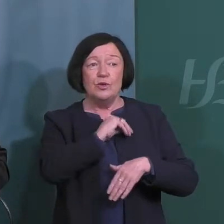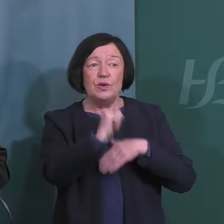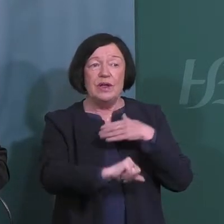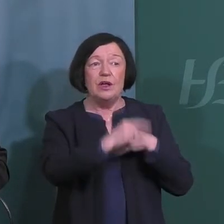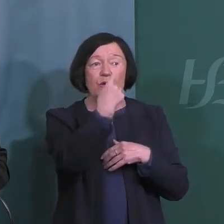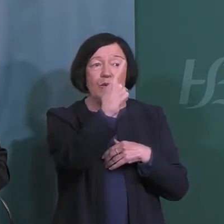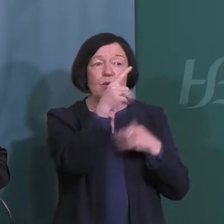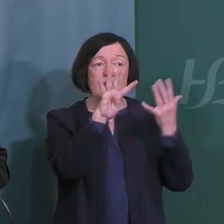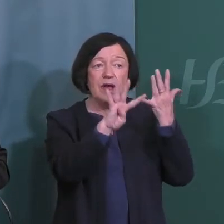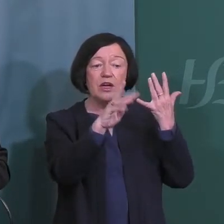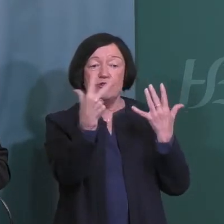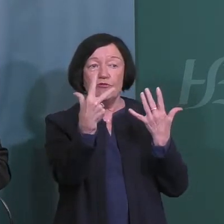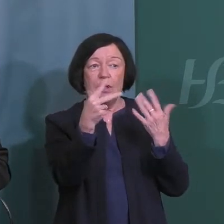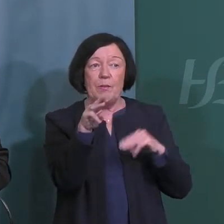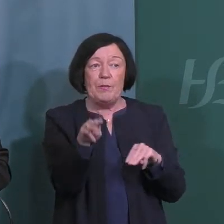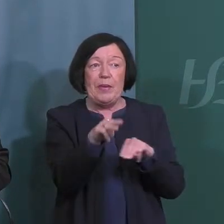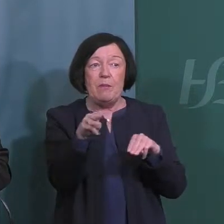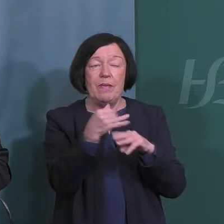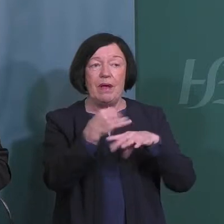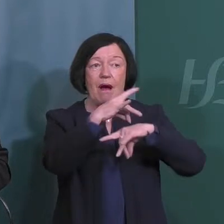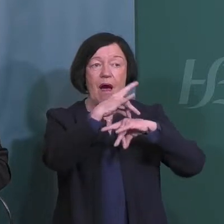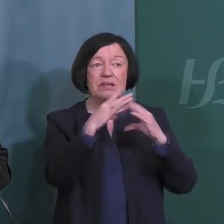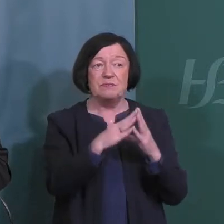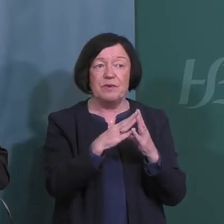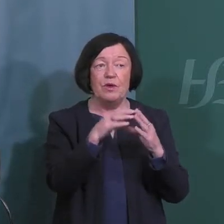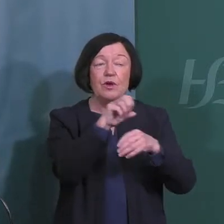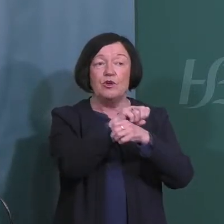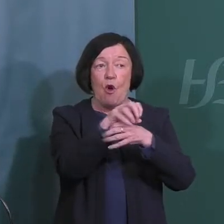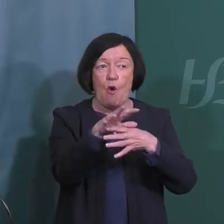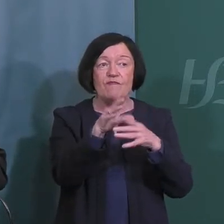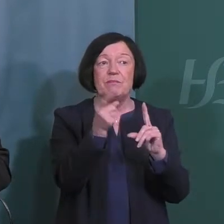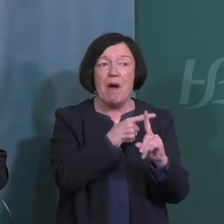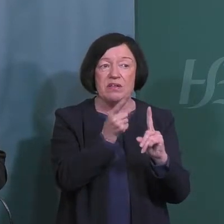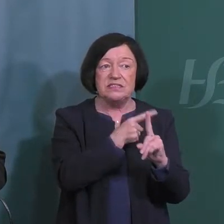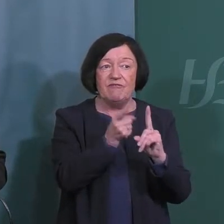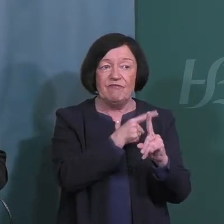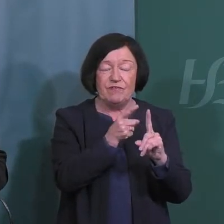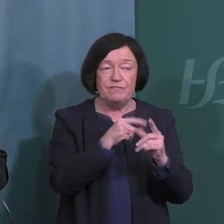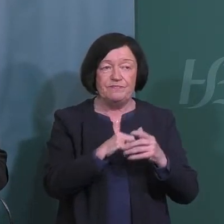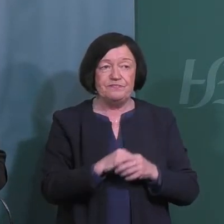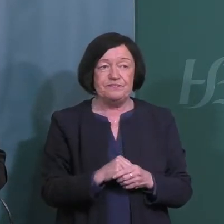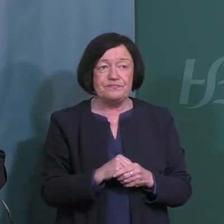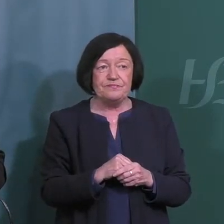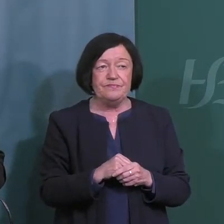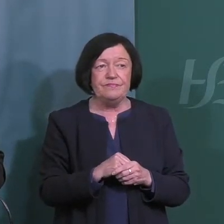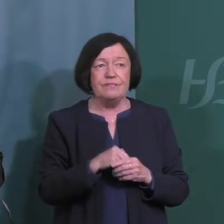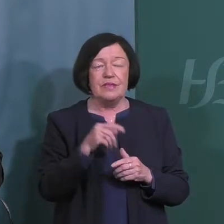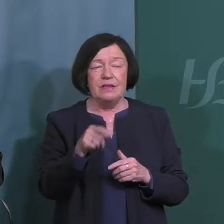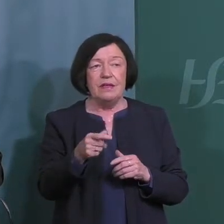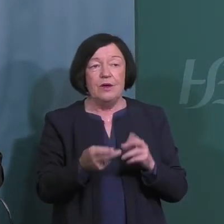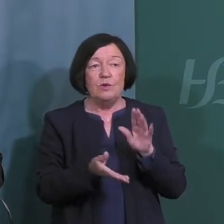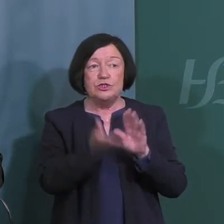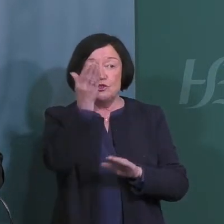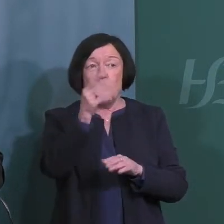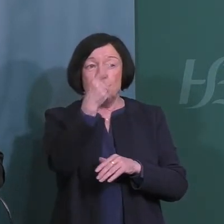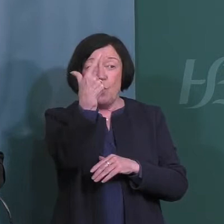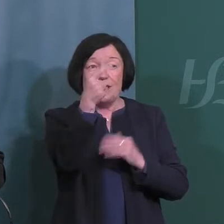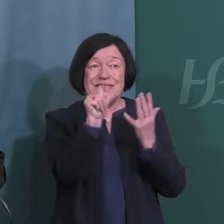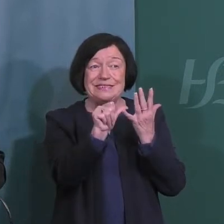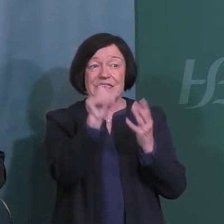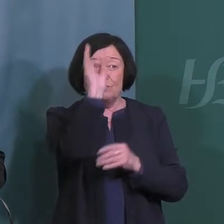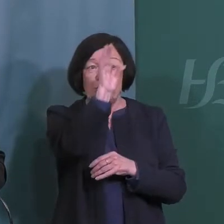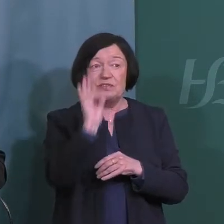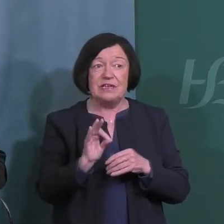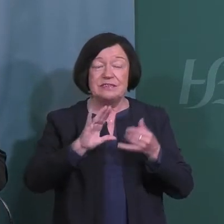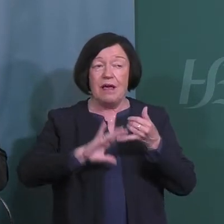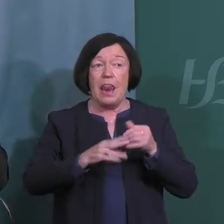there are 193 patients in hospital, COVID positive patients, inpatients, which is up 26% again